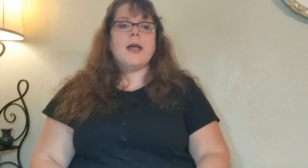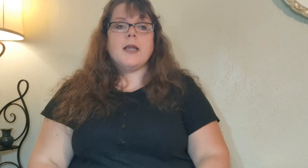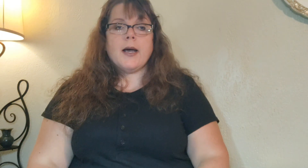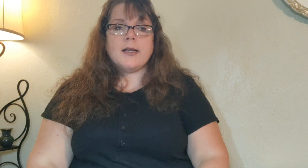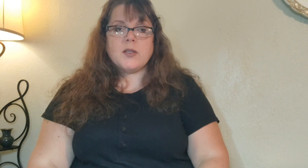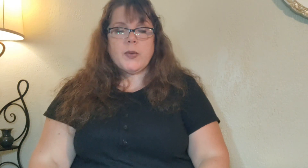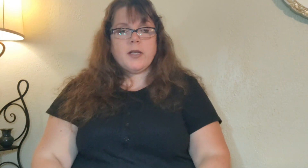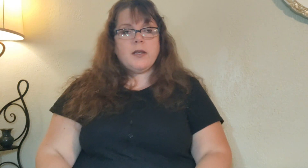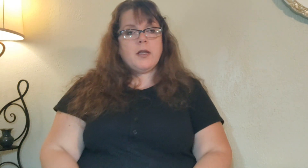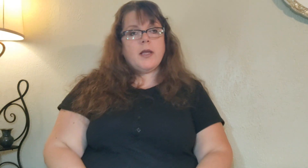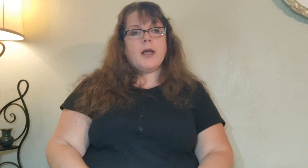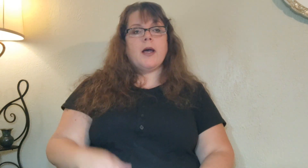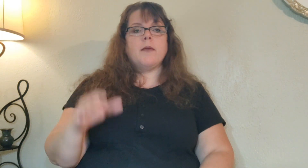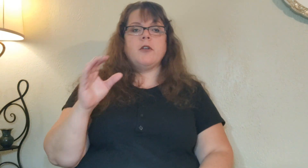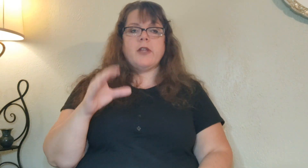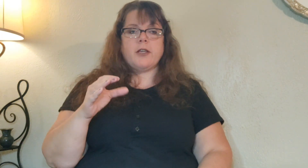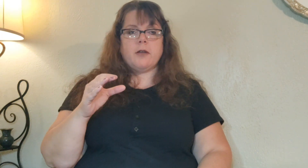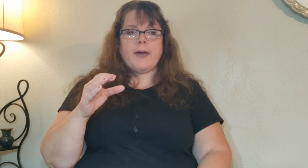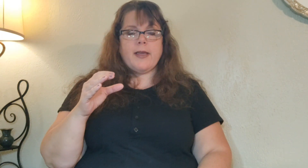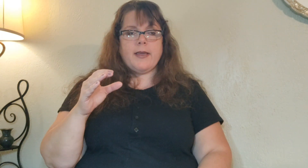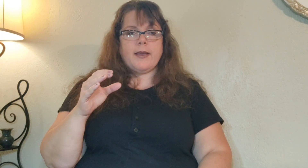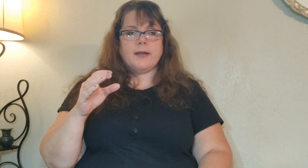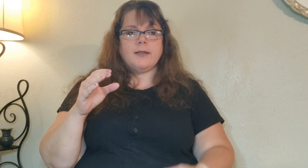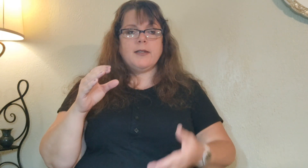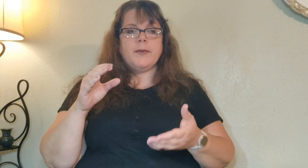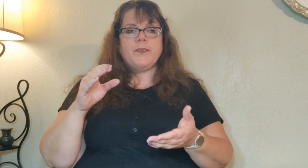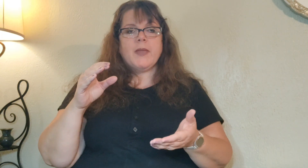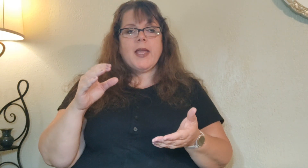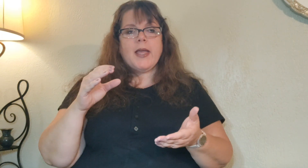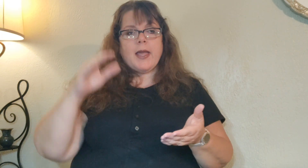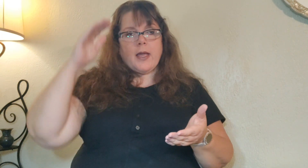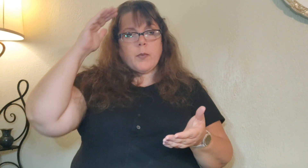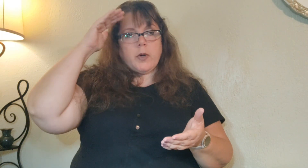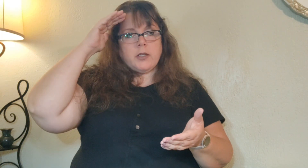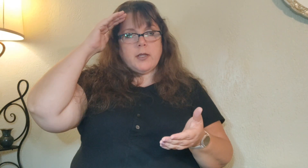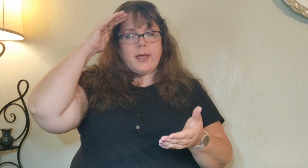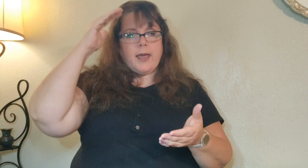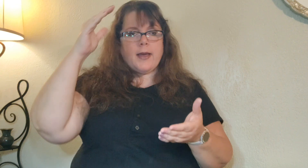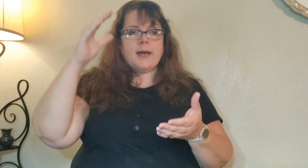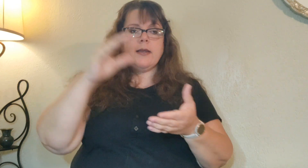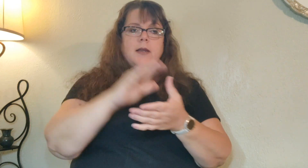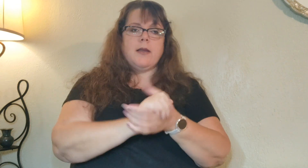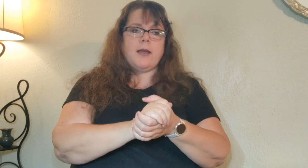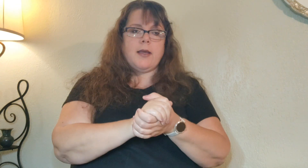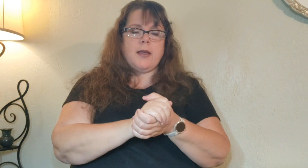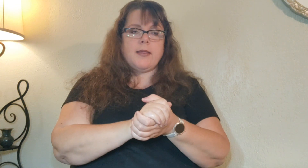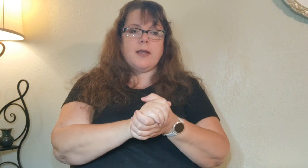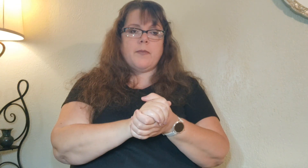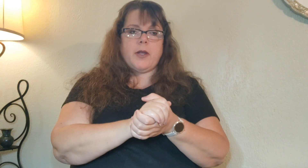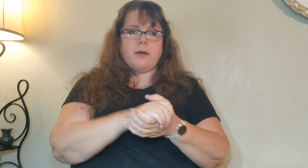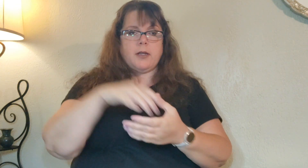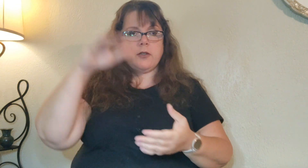In husband, you take your right hand and point to the head, and then